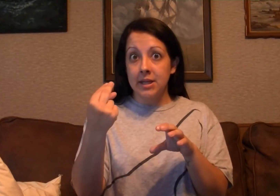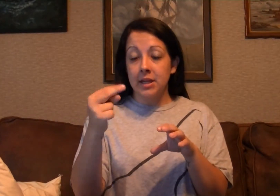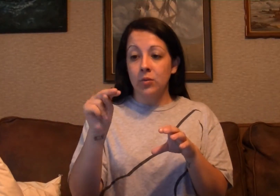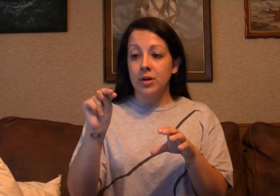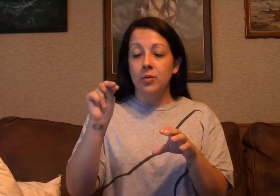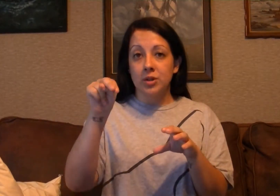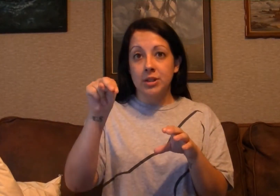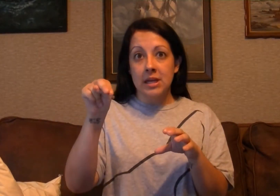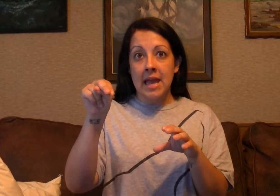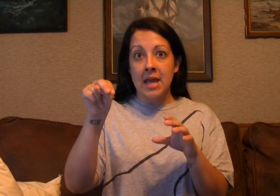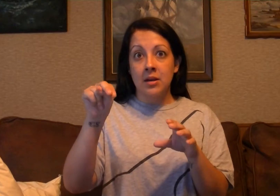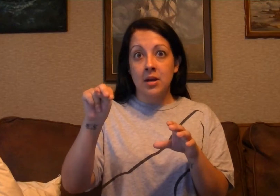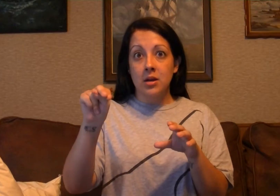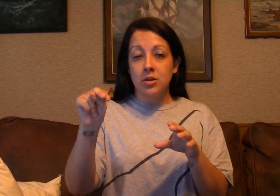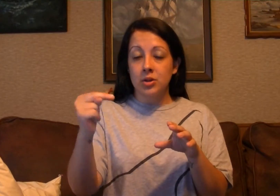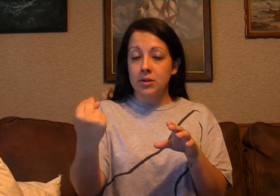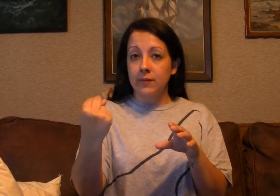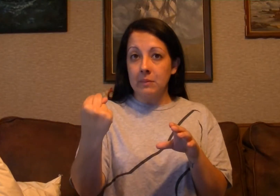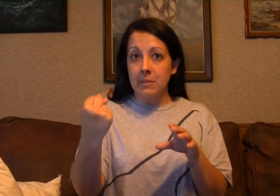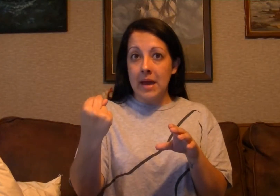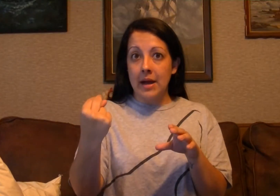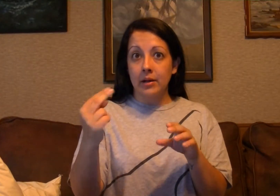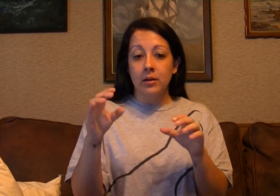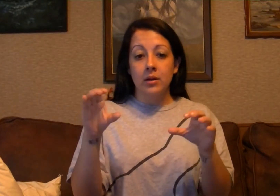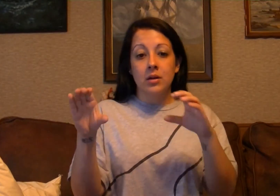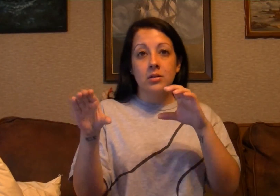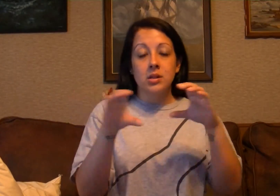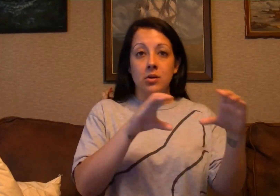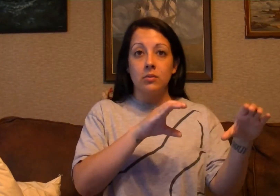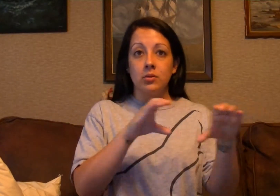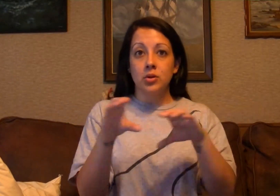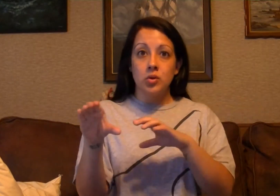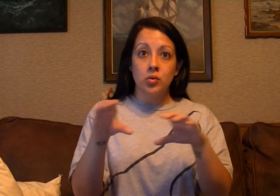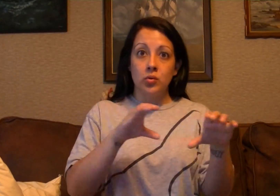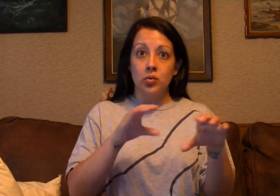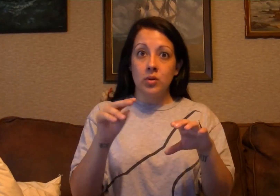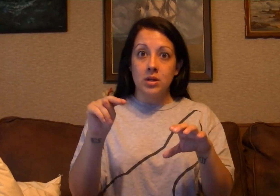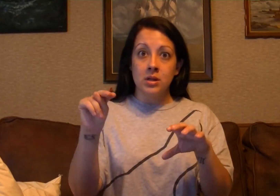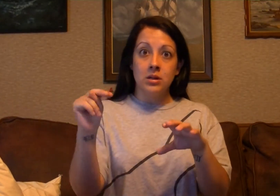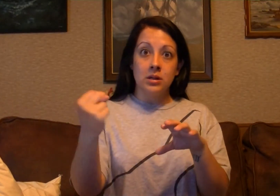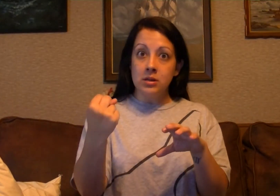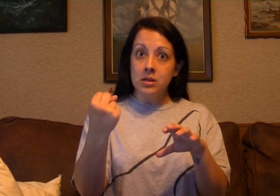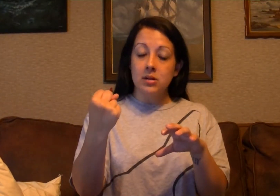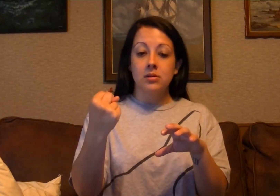ending, which is an N, and you just flip it back. So do int.